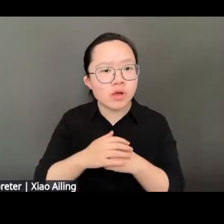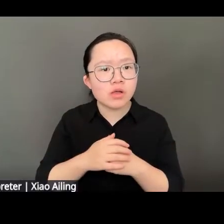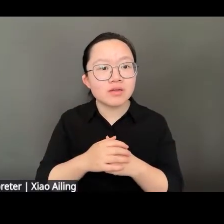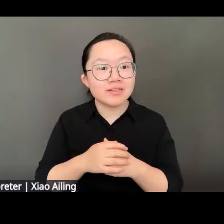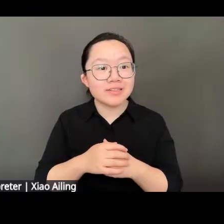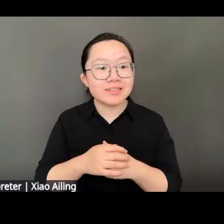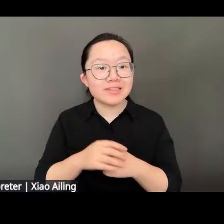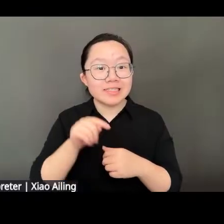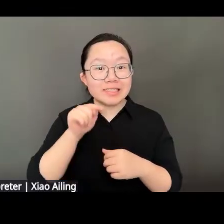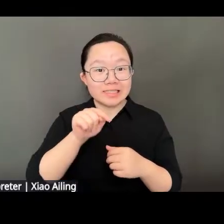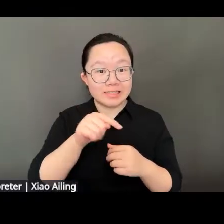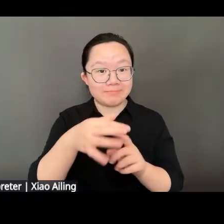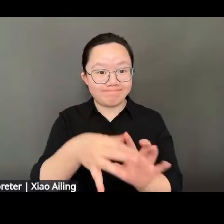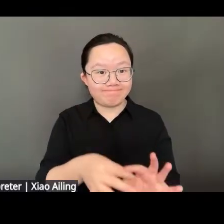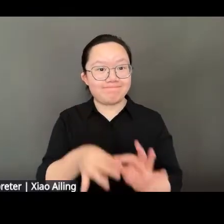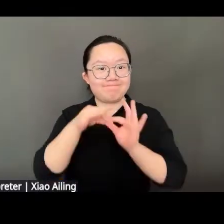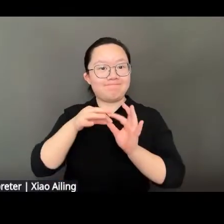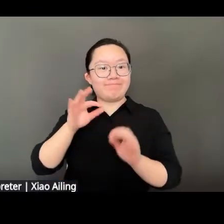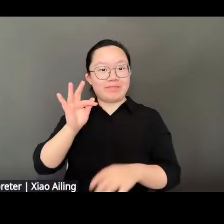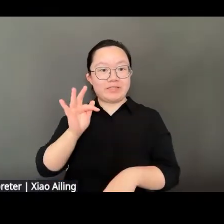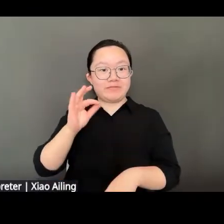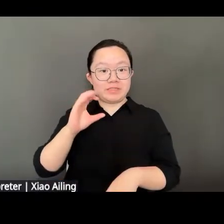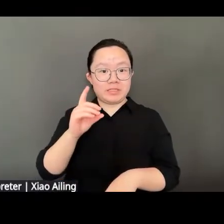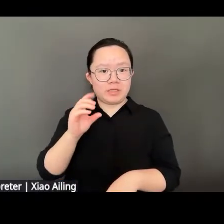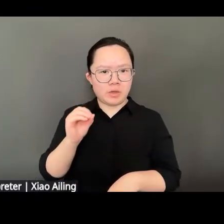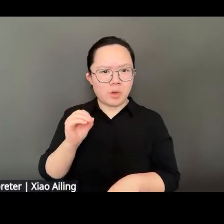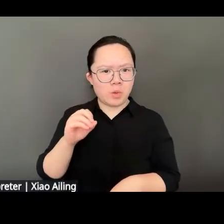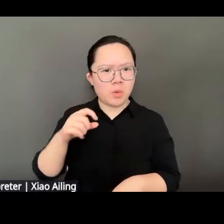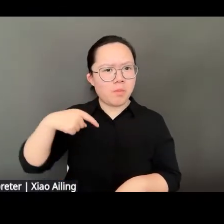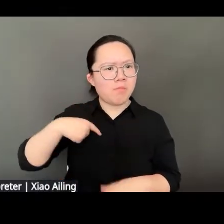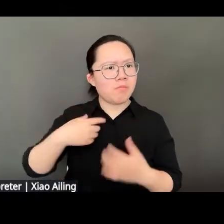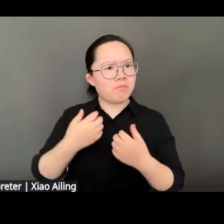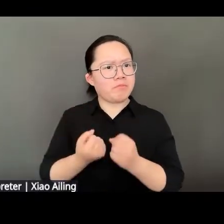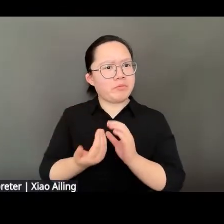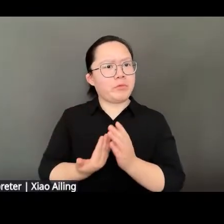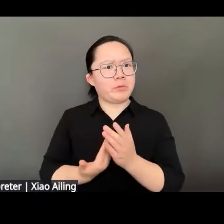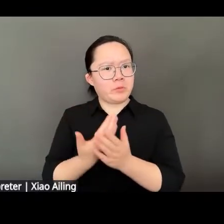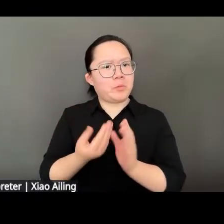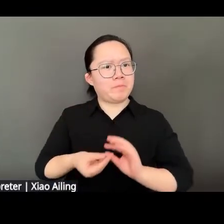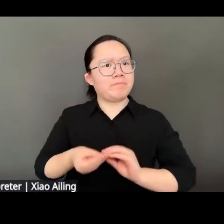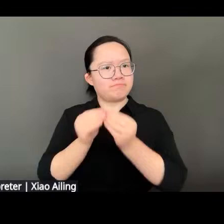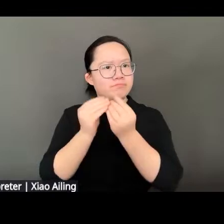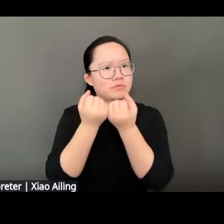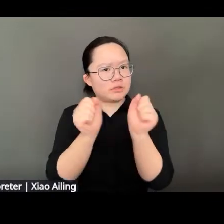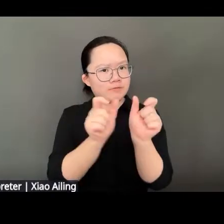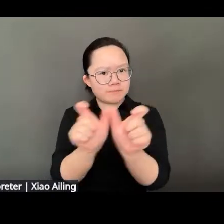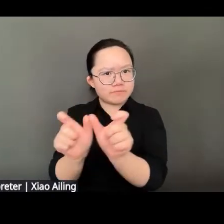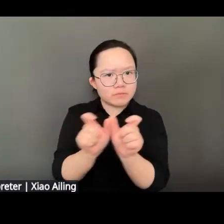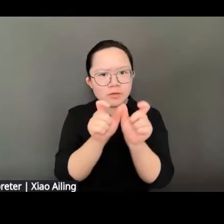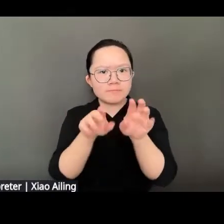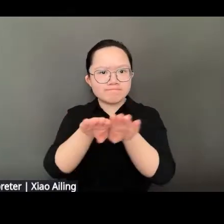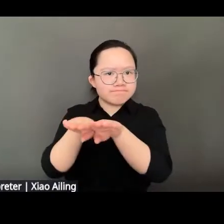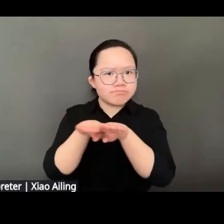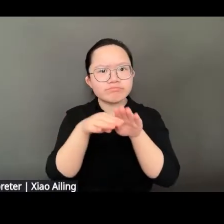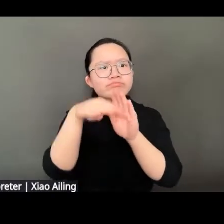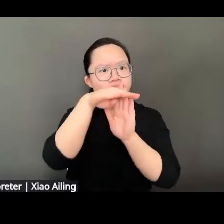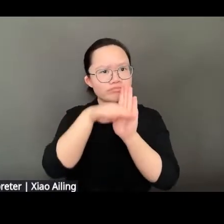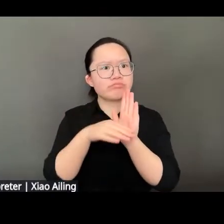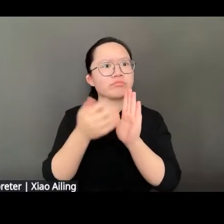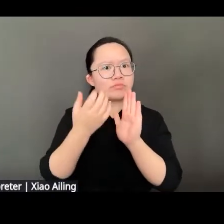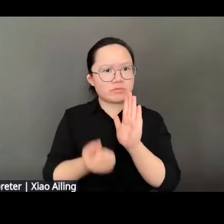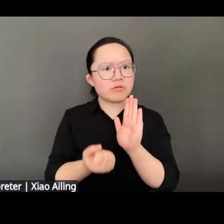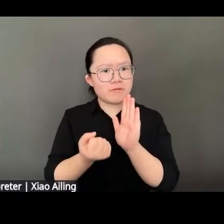these new enhanced safeguarding standards, the program mimicked that and developed a